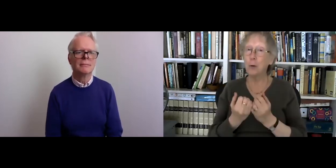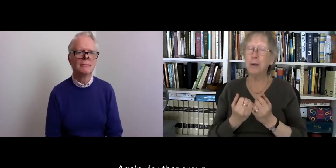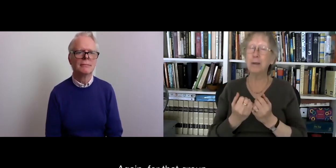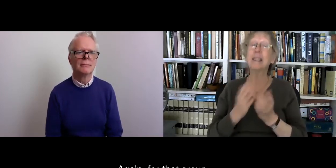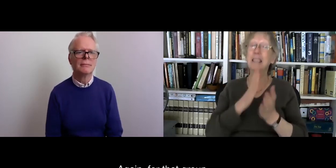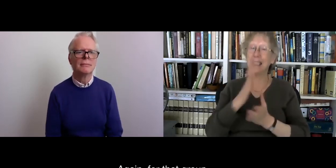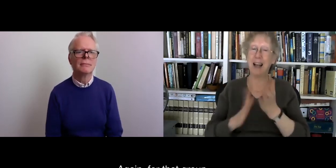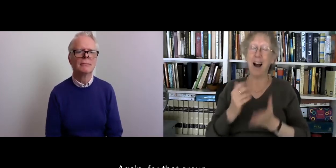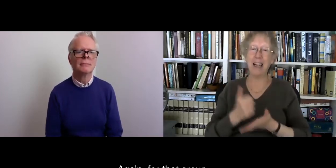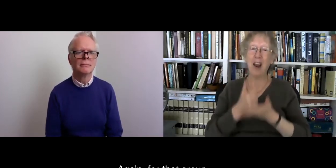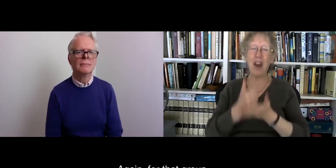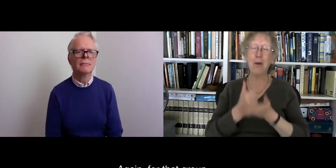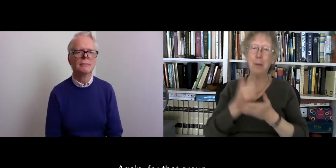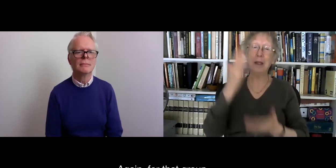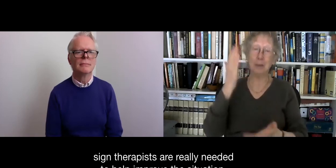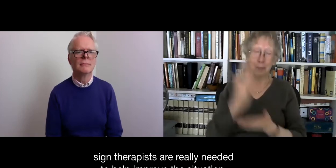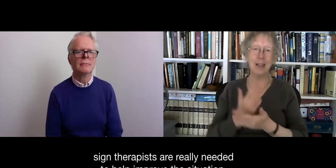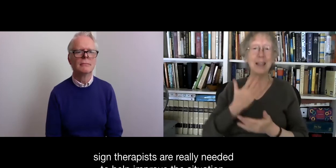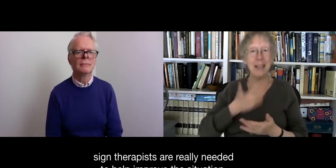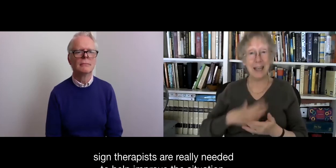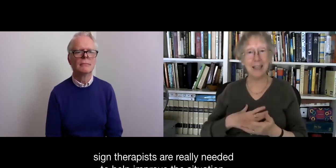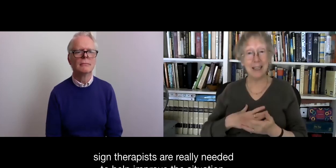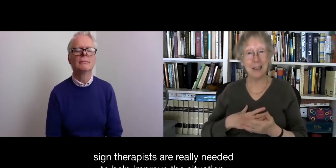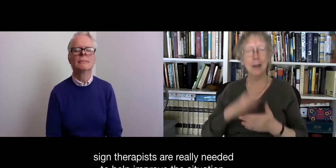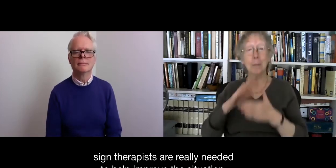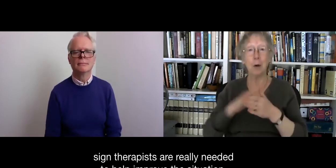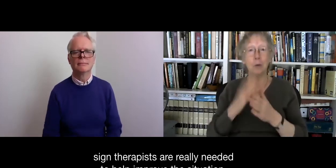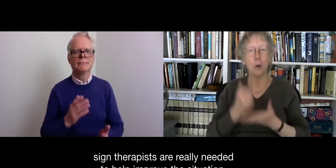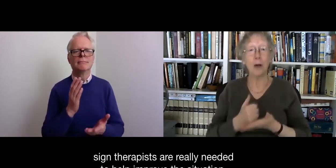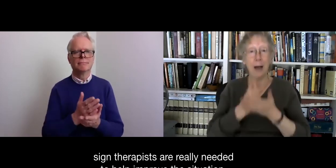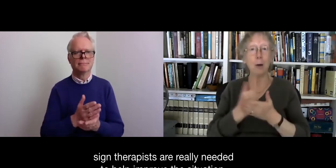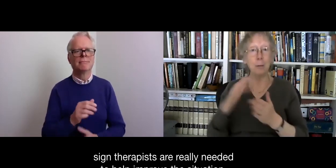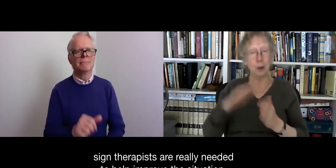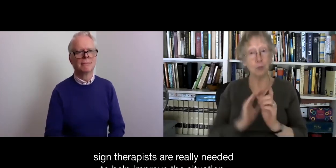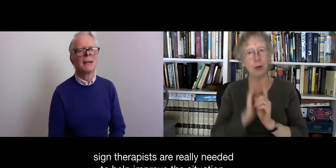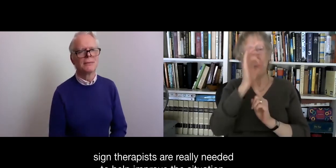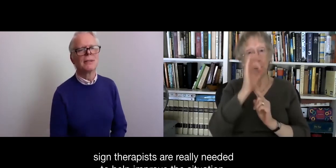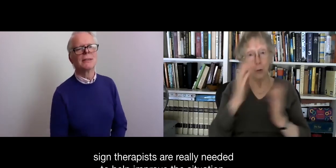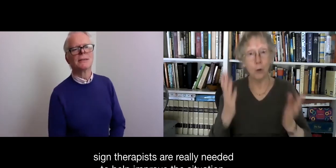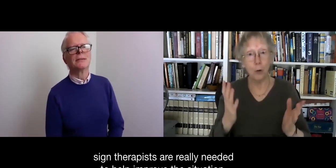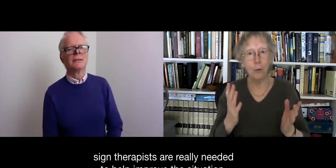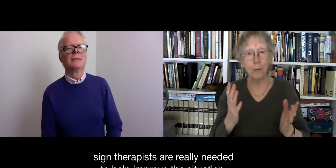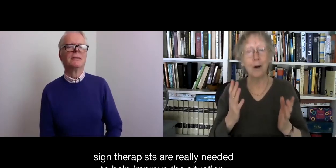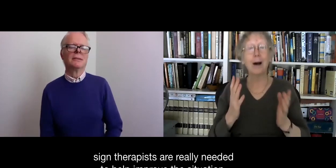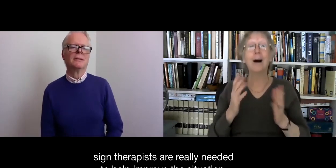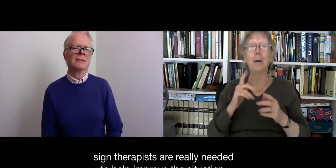And again, for that group, sign therapists are really needed to help improve the situation.